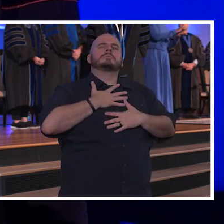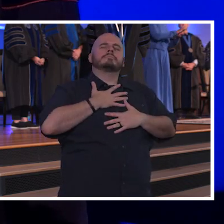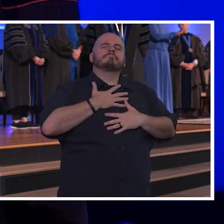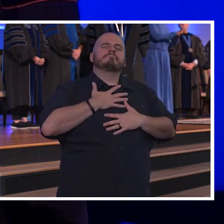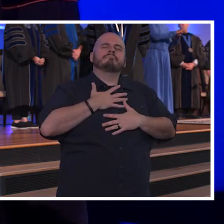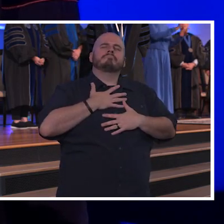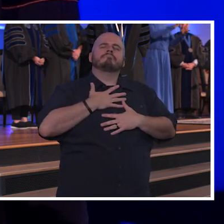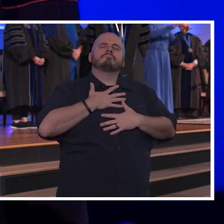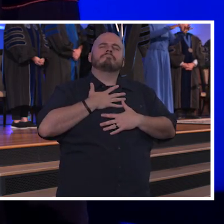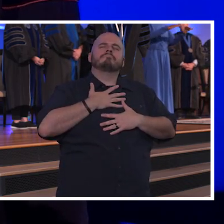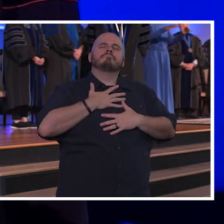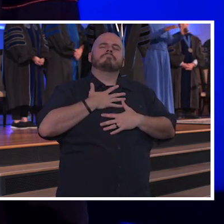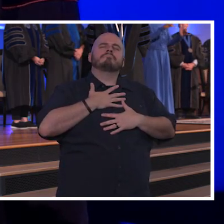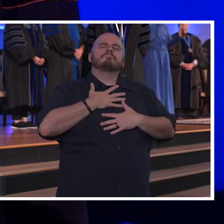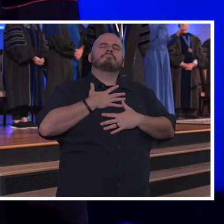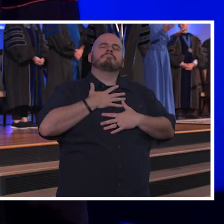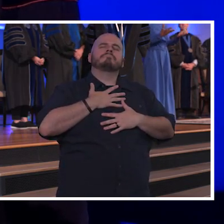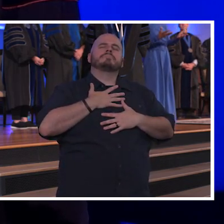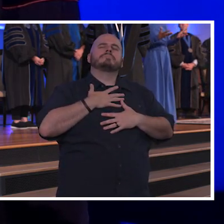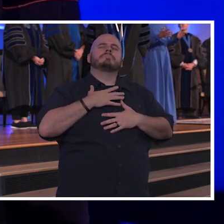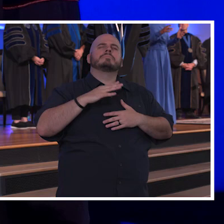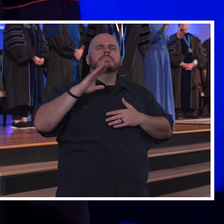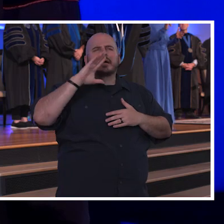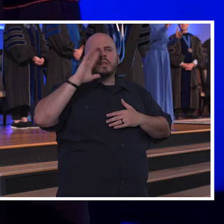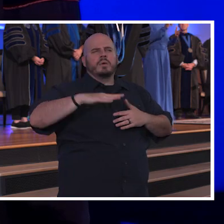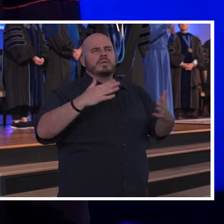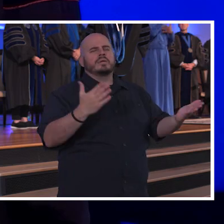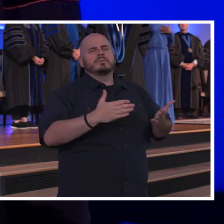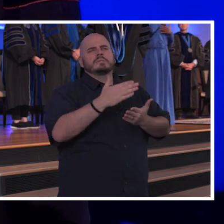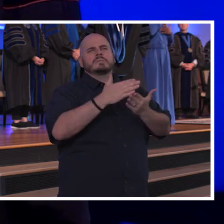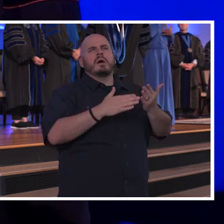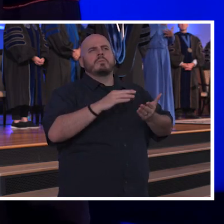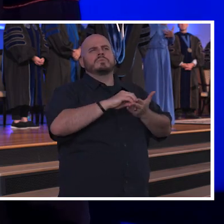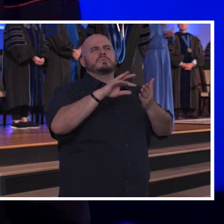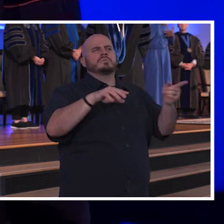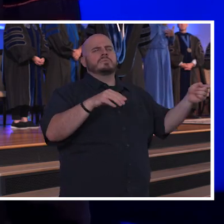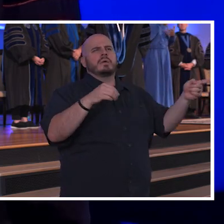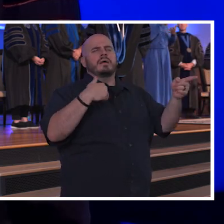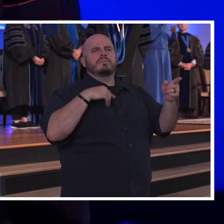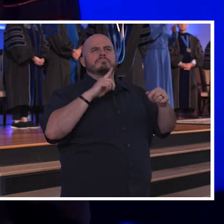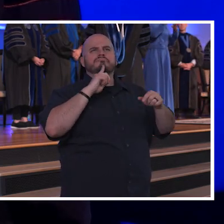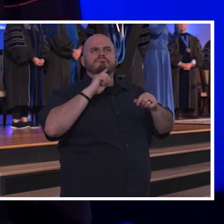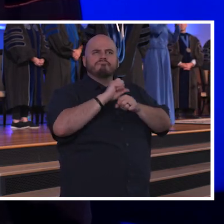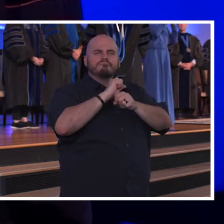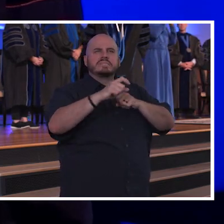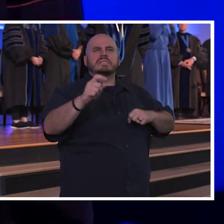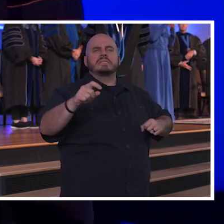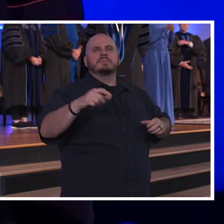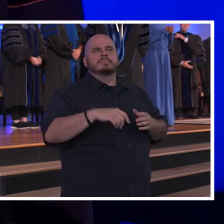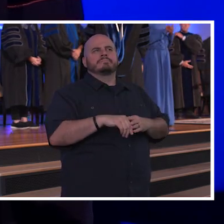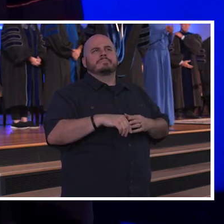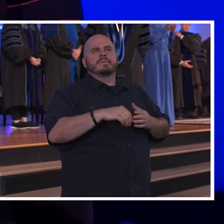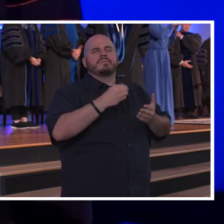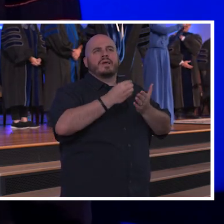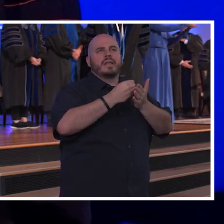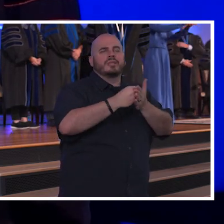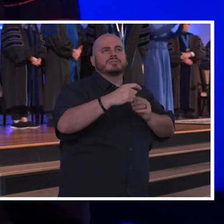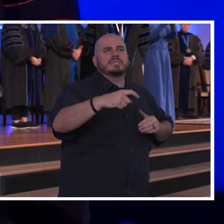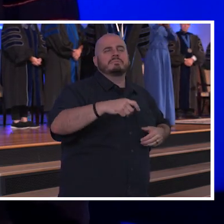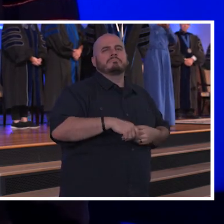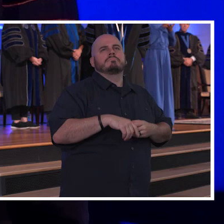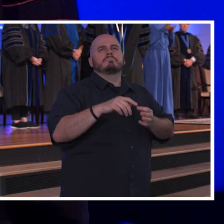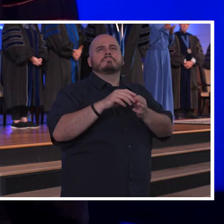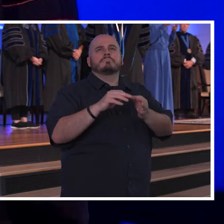I know here some students have real needs, like financial needs and spiritual needs, and